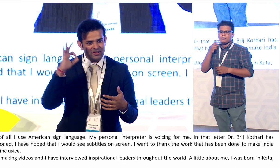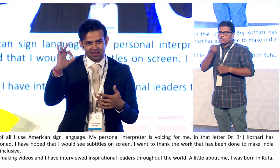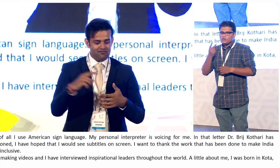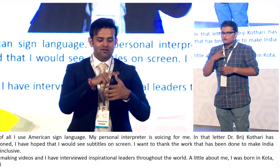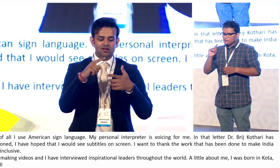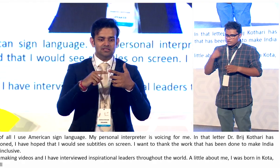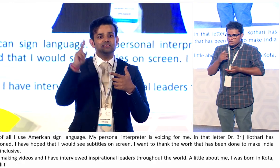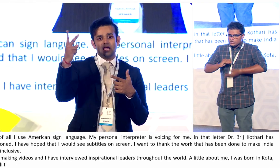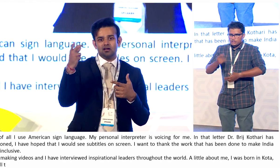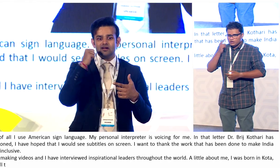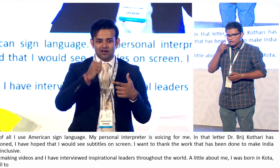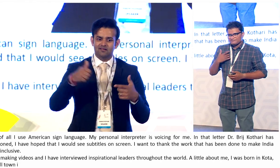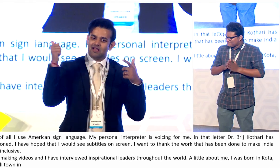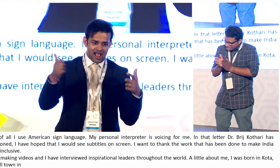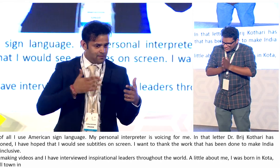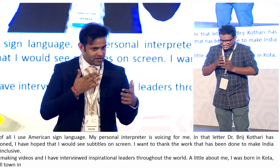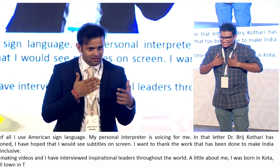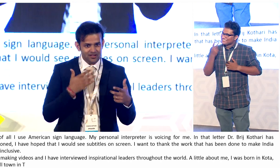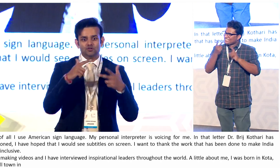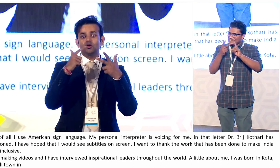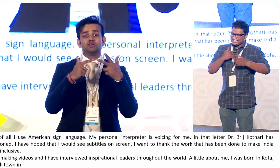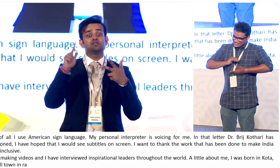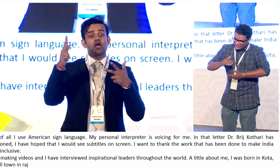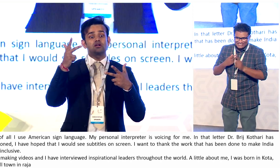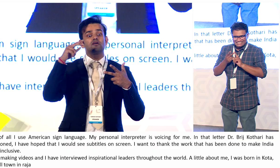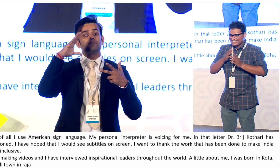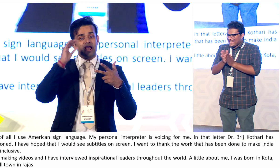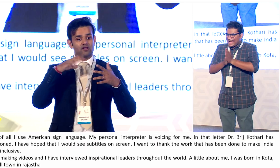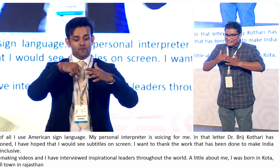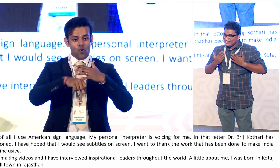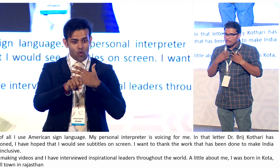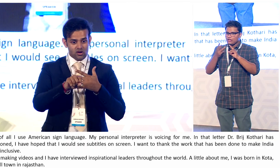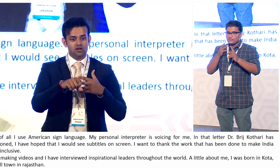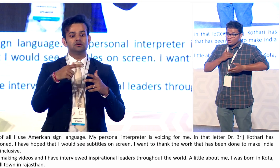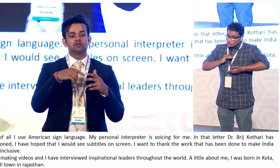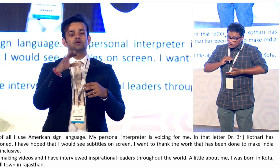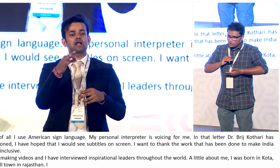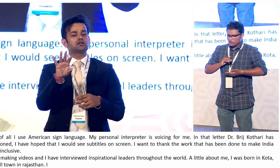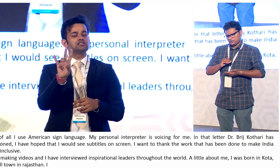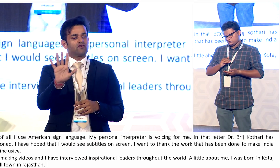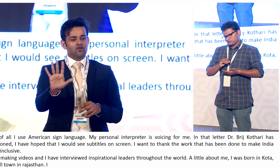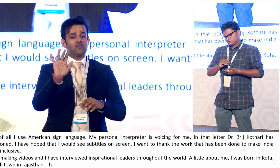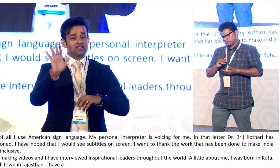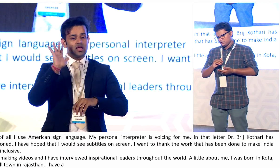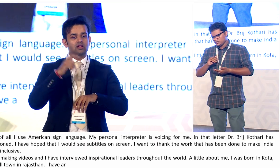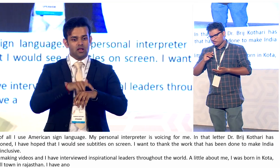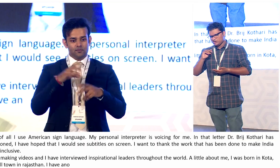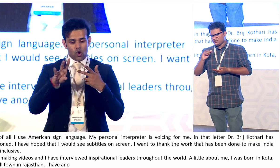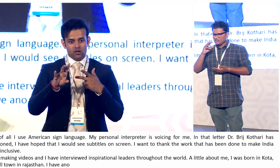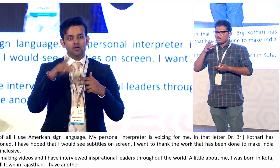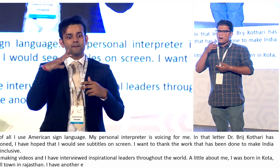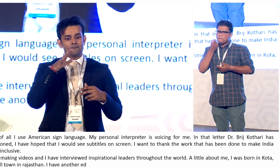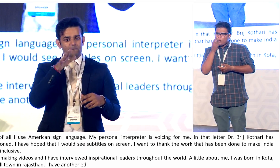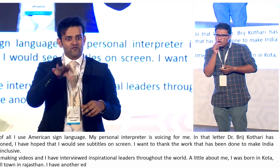the first daughter, they were very excited. The second daughter, very happy. The third child, being male, again, it was